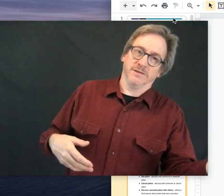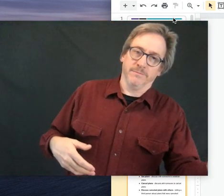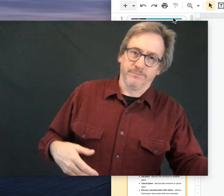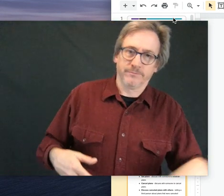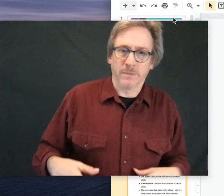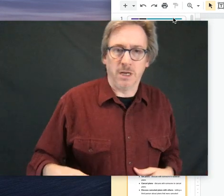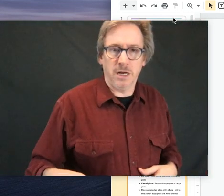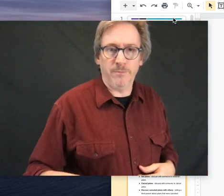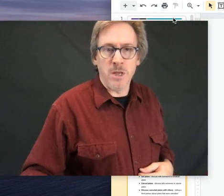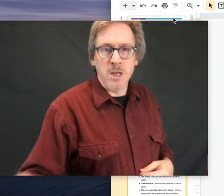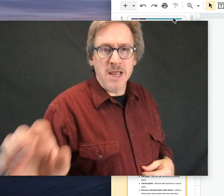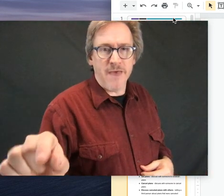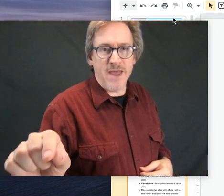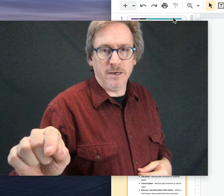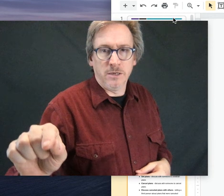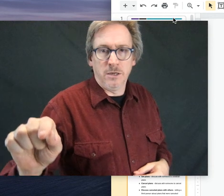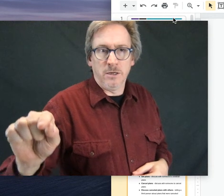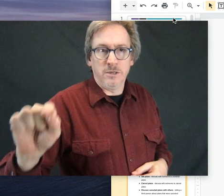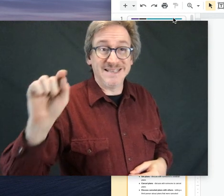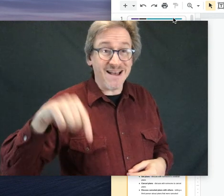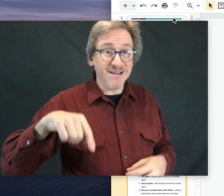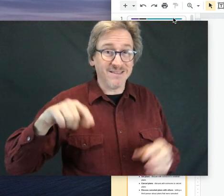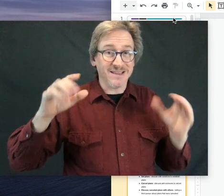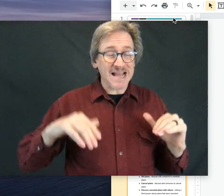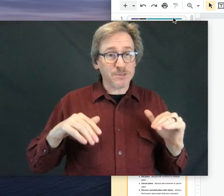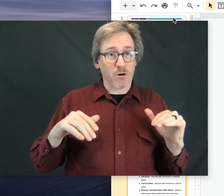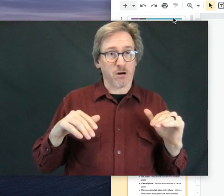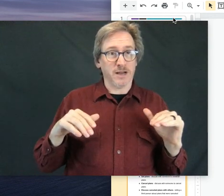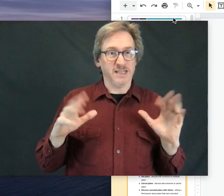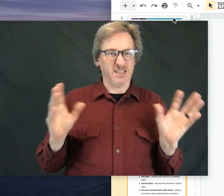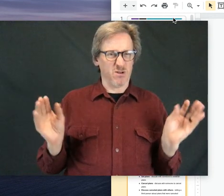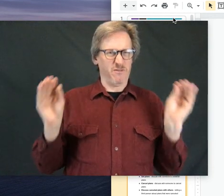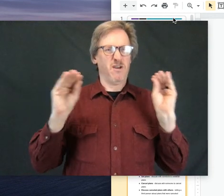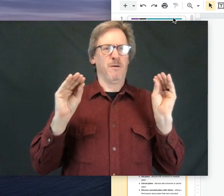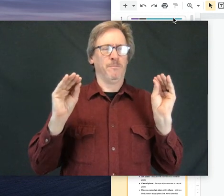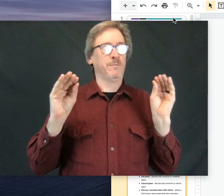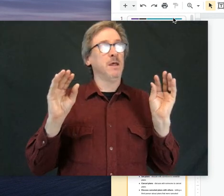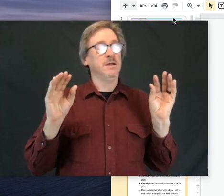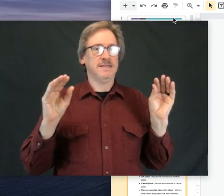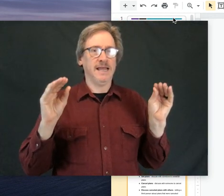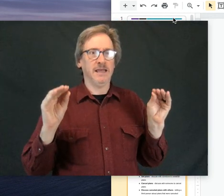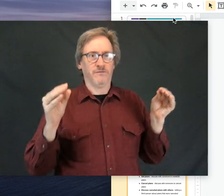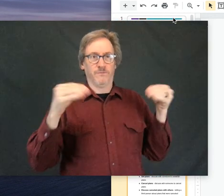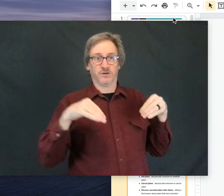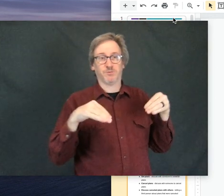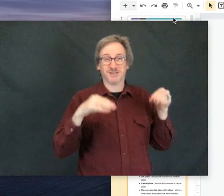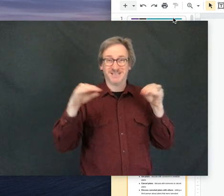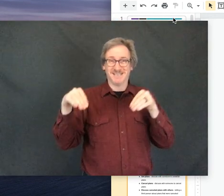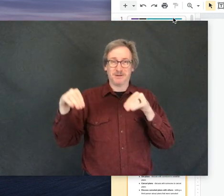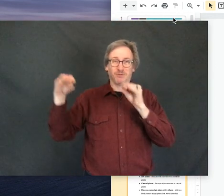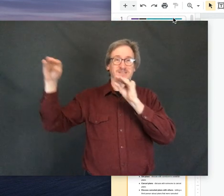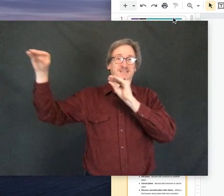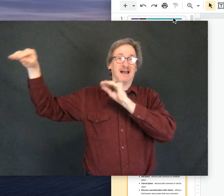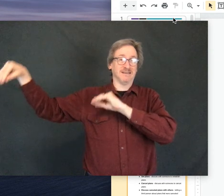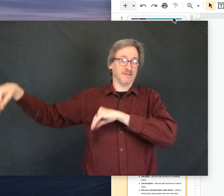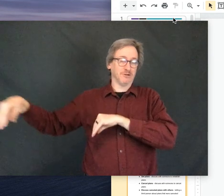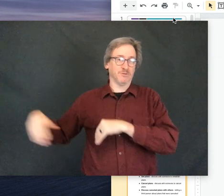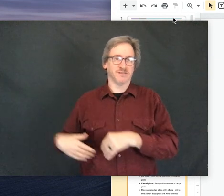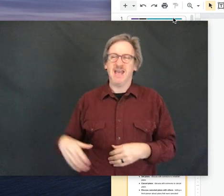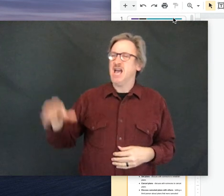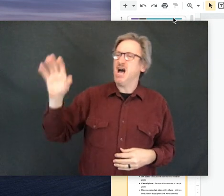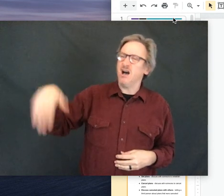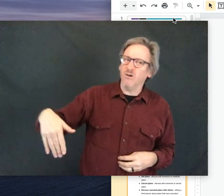cancel them. And then the last part is sort of taking it from first person, second person onto